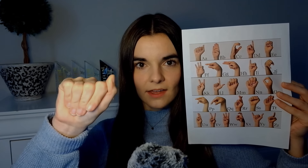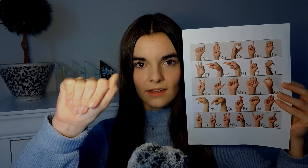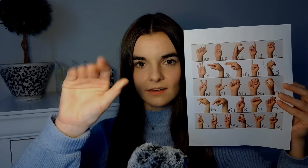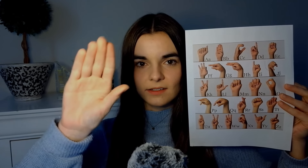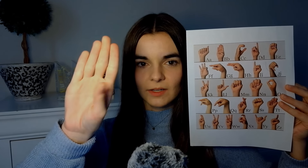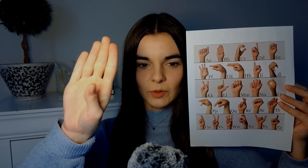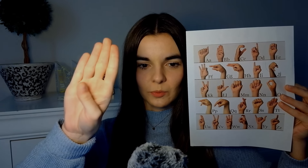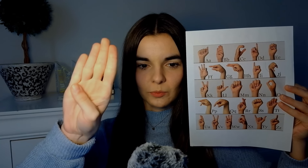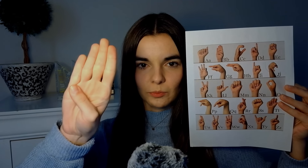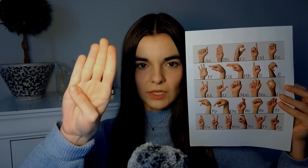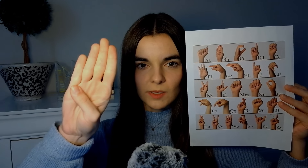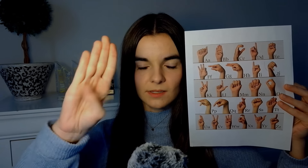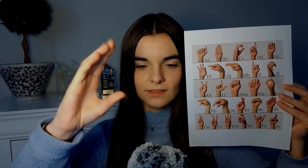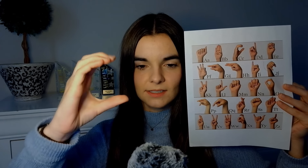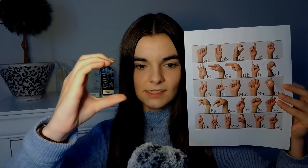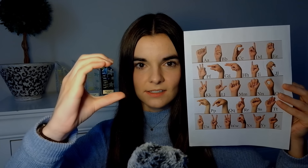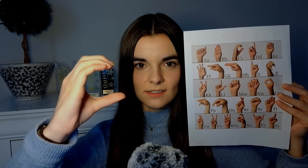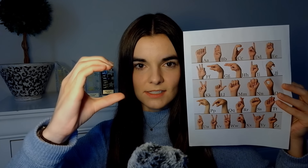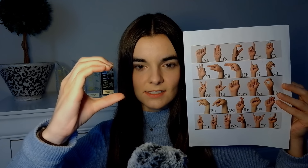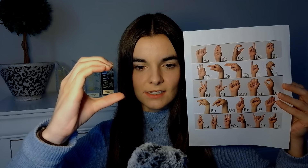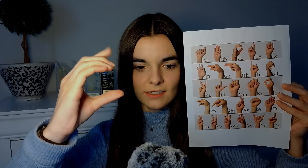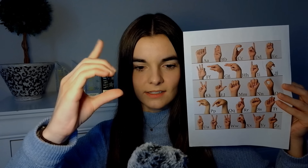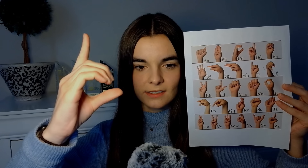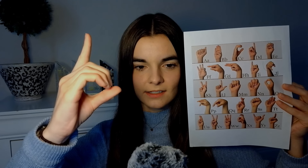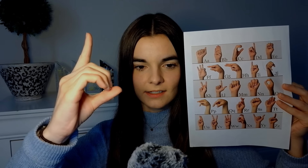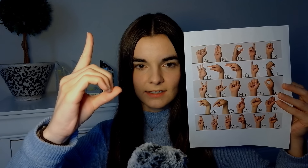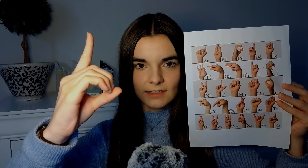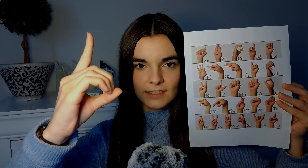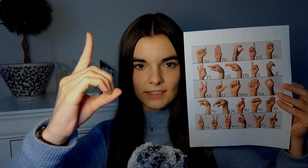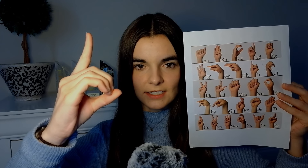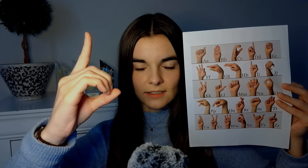A, B, C, D.